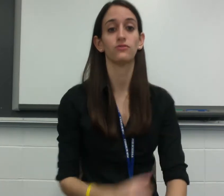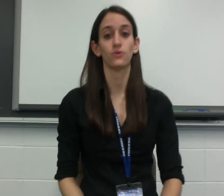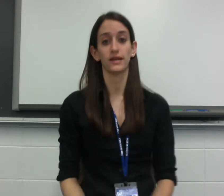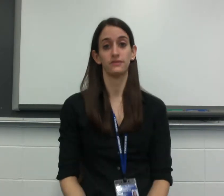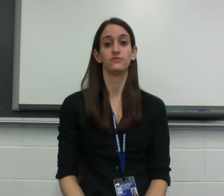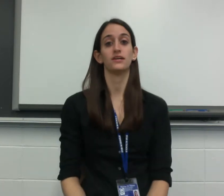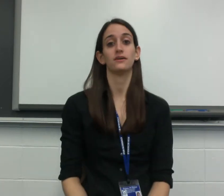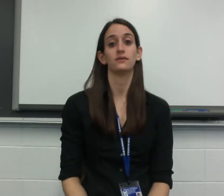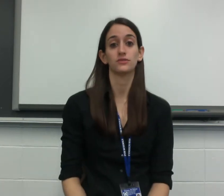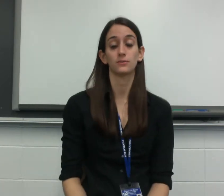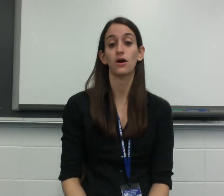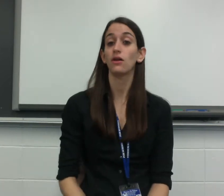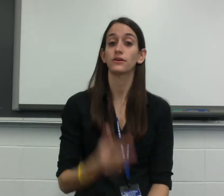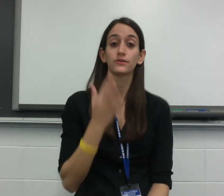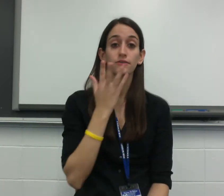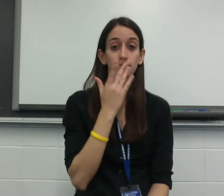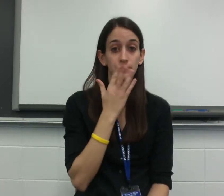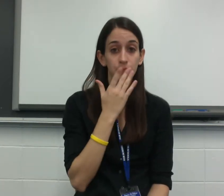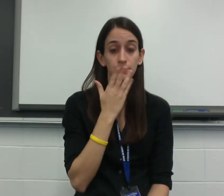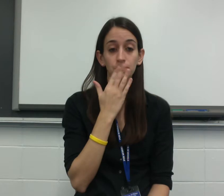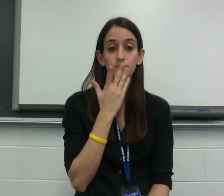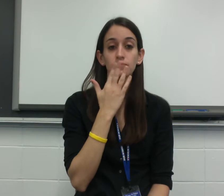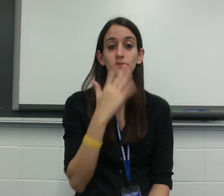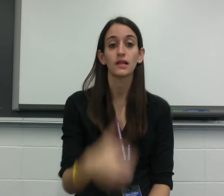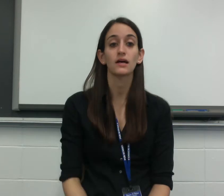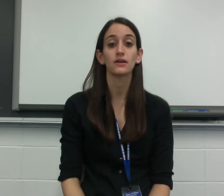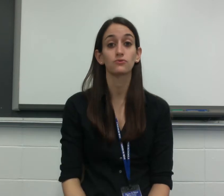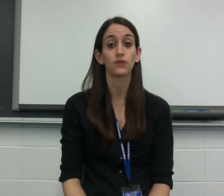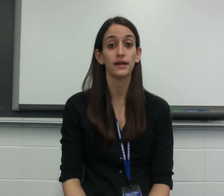in Devia, some colors like red,